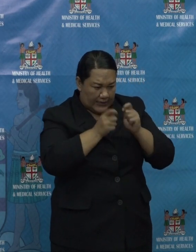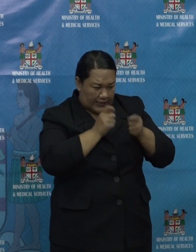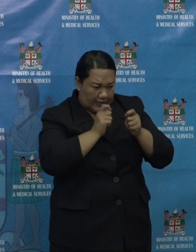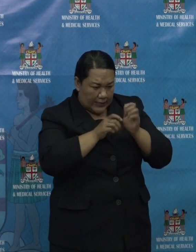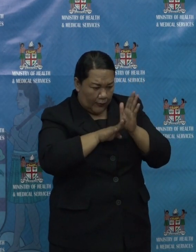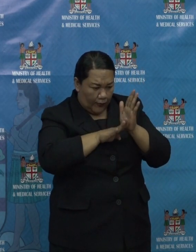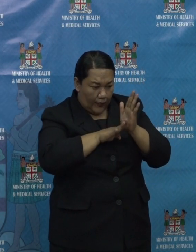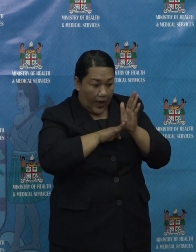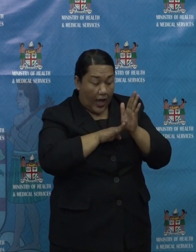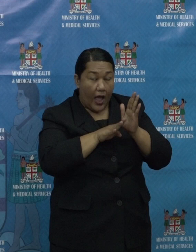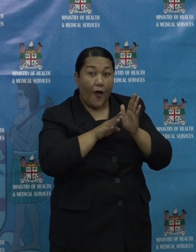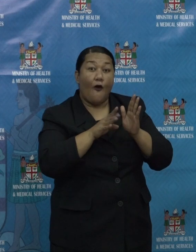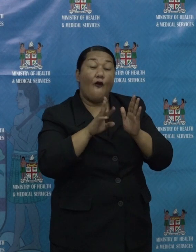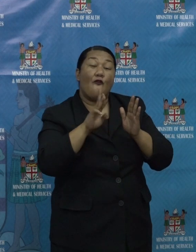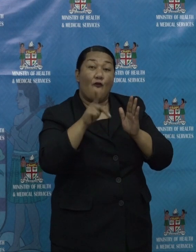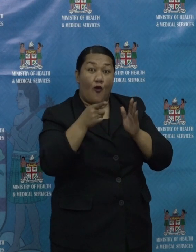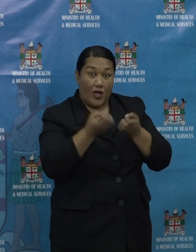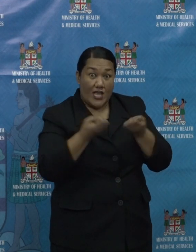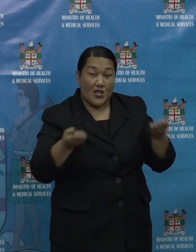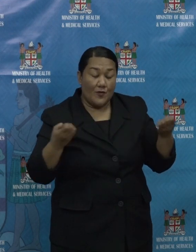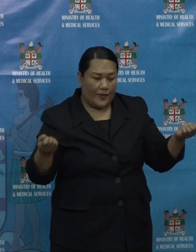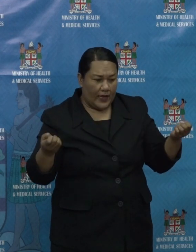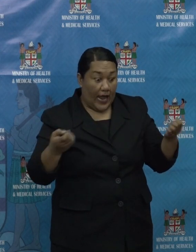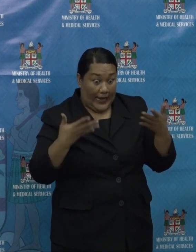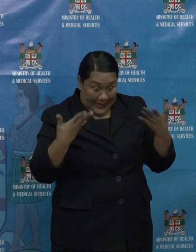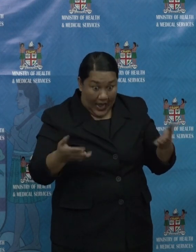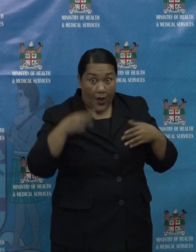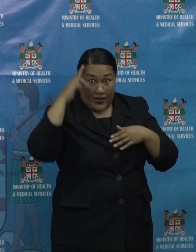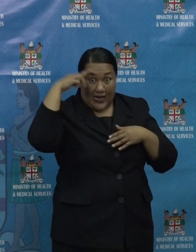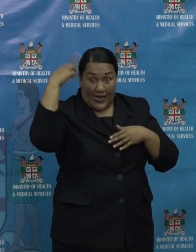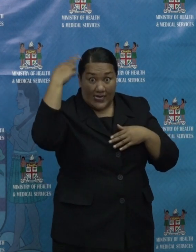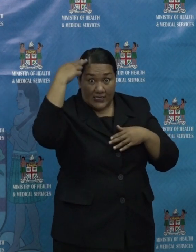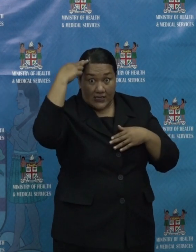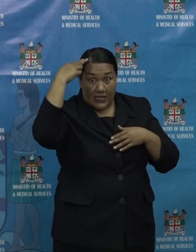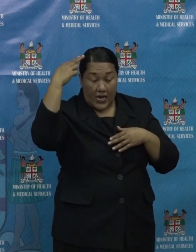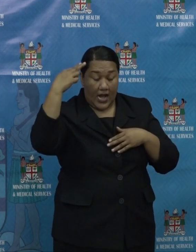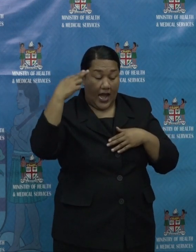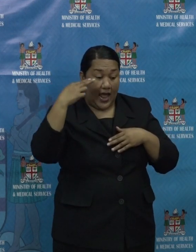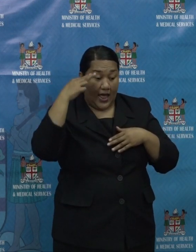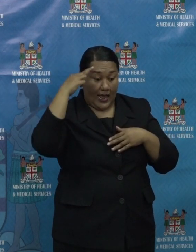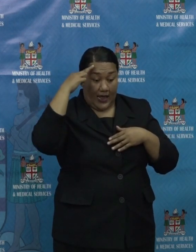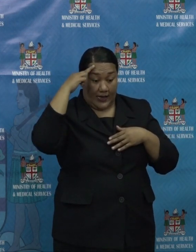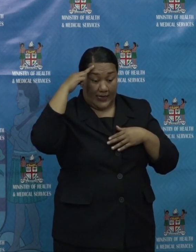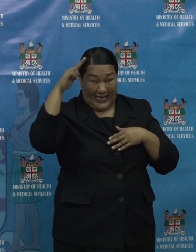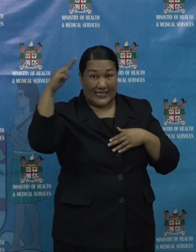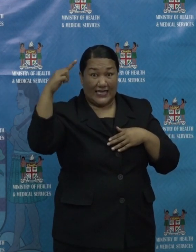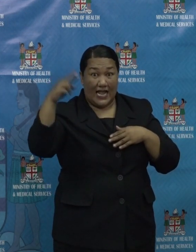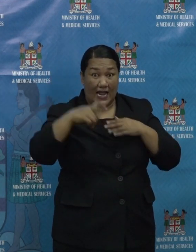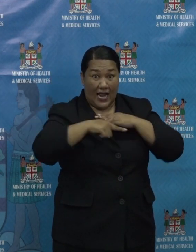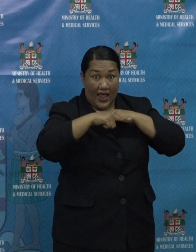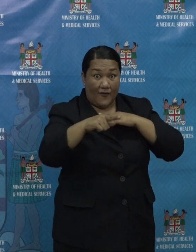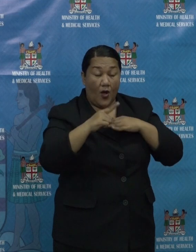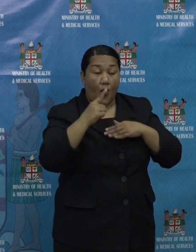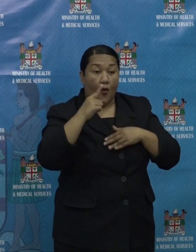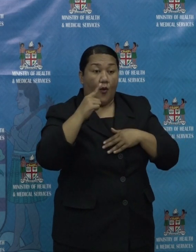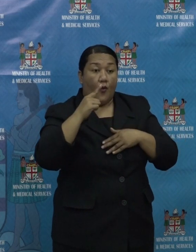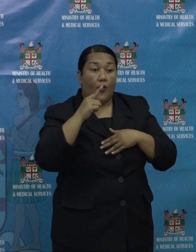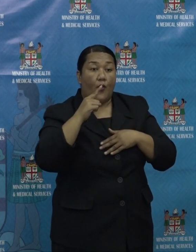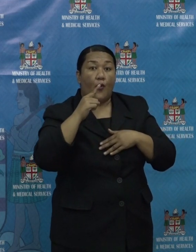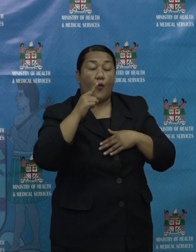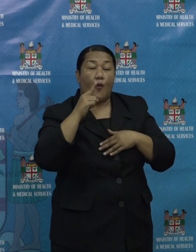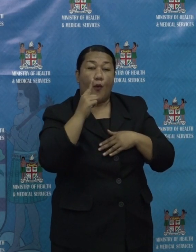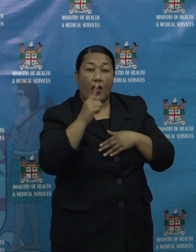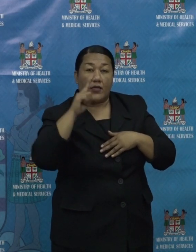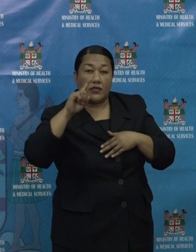equipment. Right now, at the national level, our testing is averaging over 4 tests per 1,000 population per